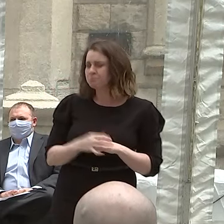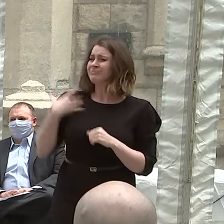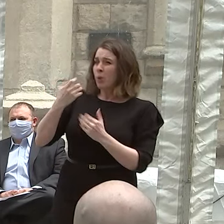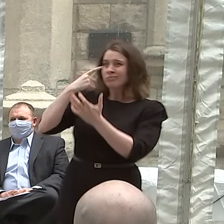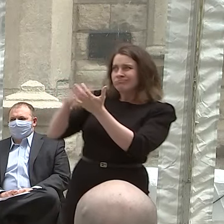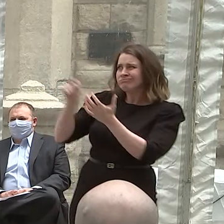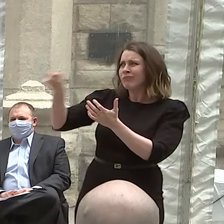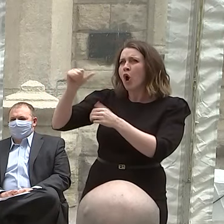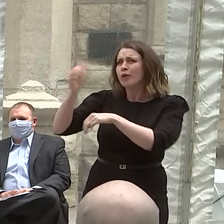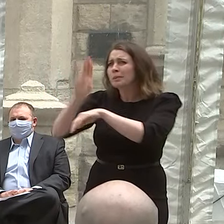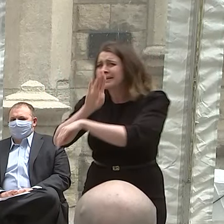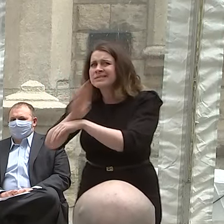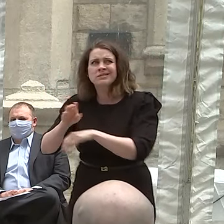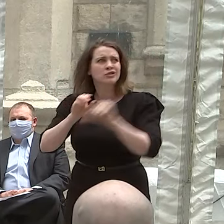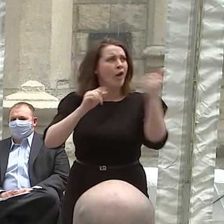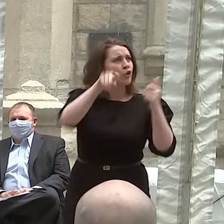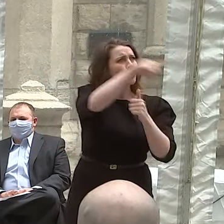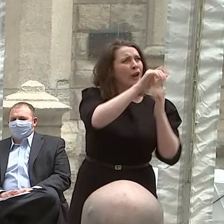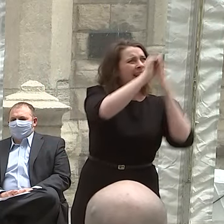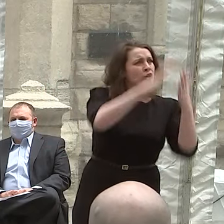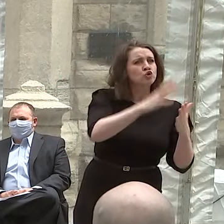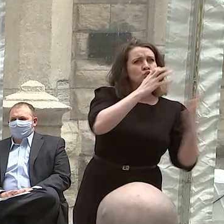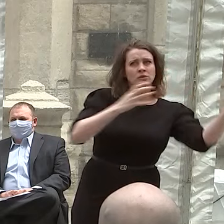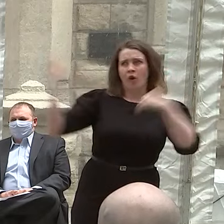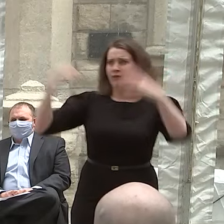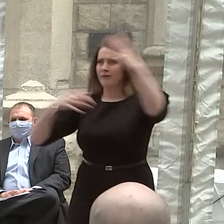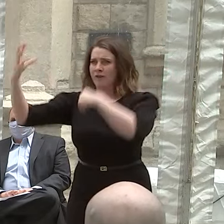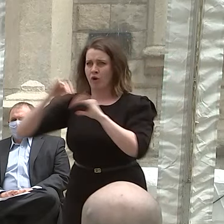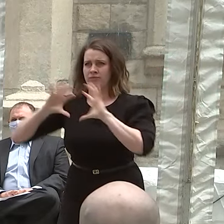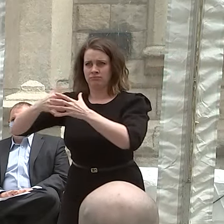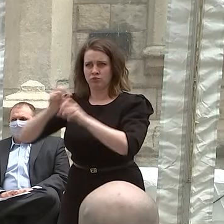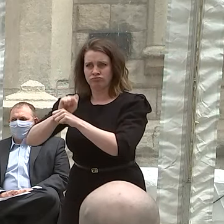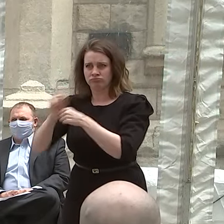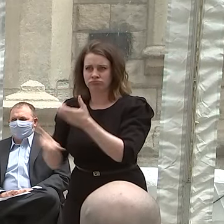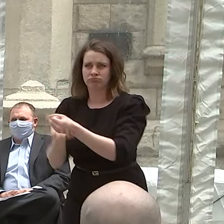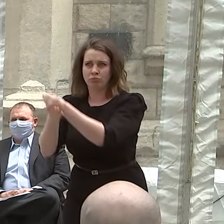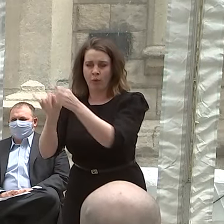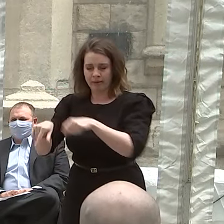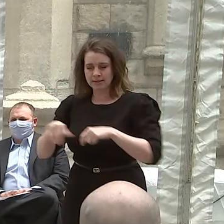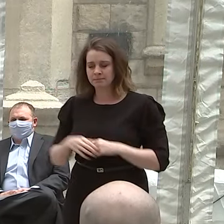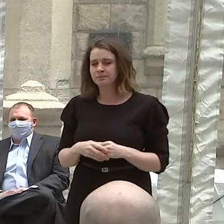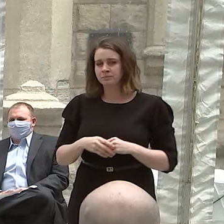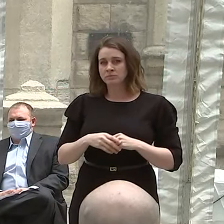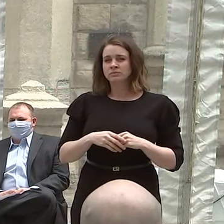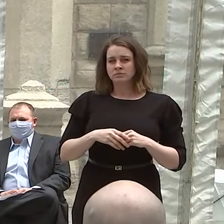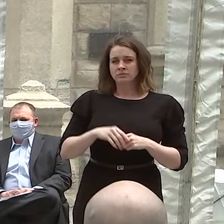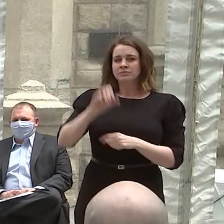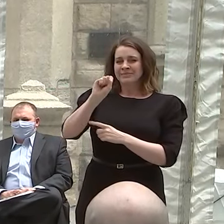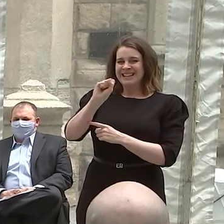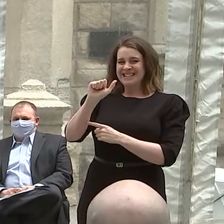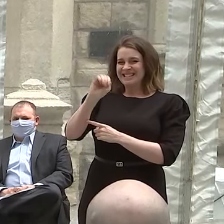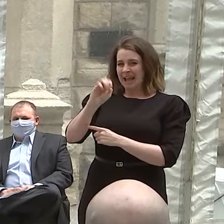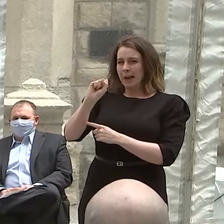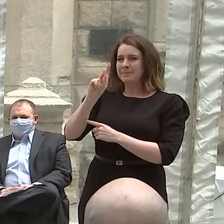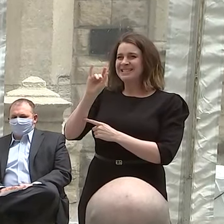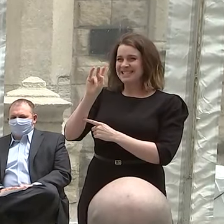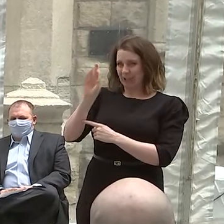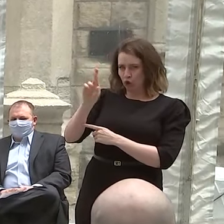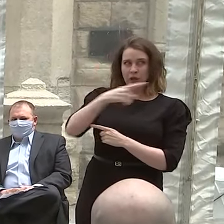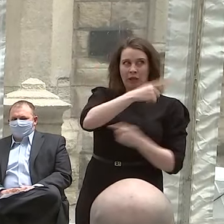and community leaders who will be part of this effort, starting with Sam Skinner, who's agreed to co-chair this effort with